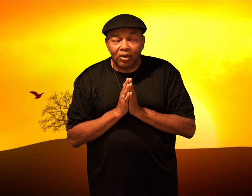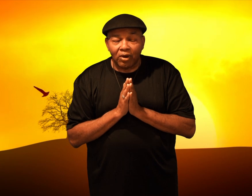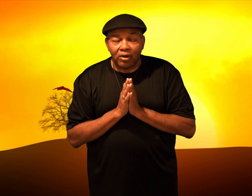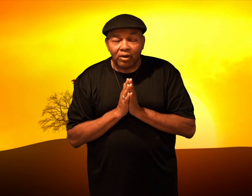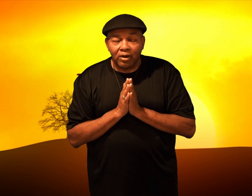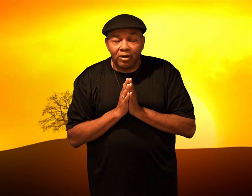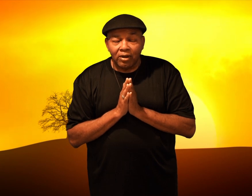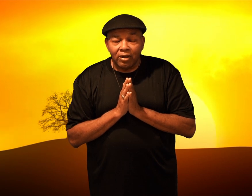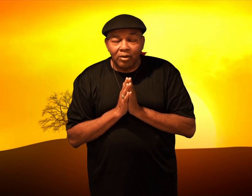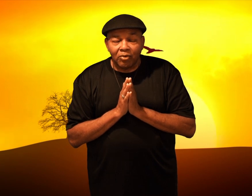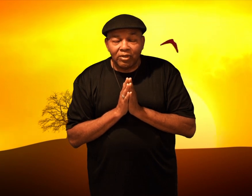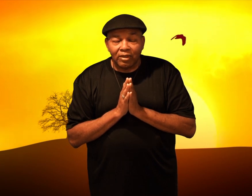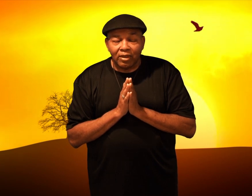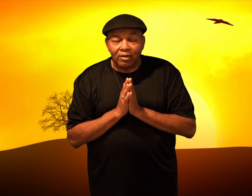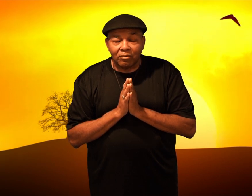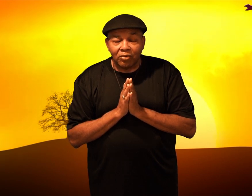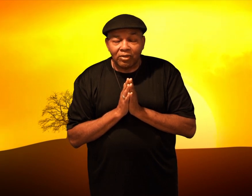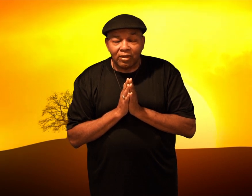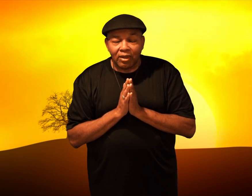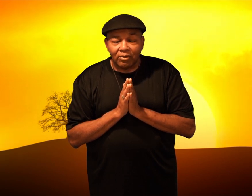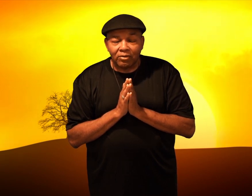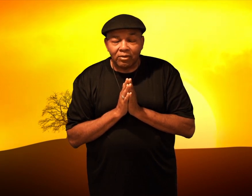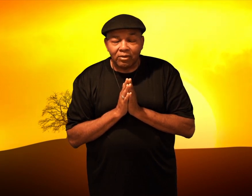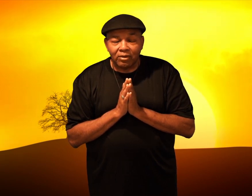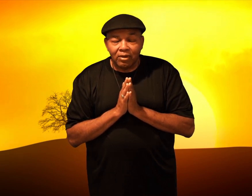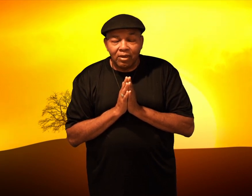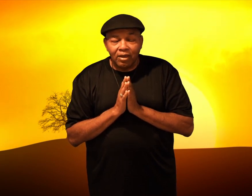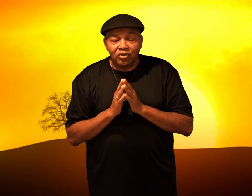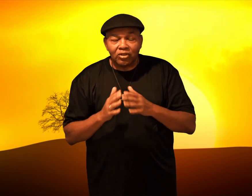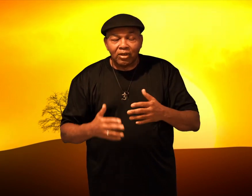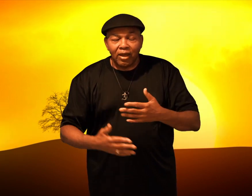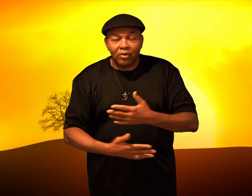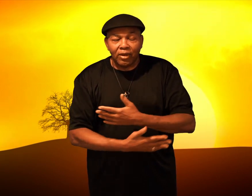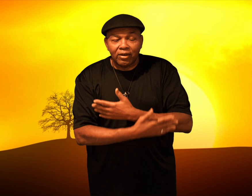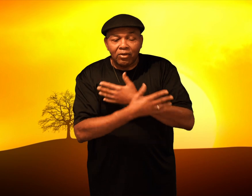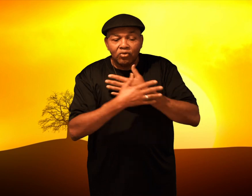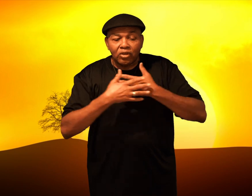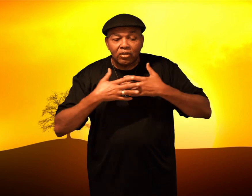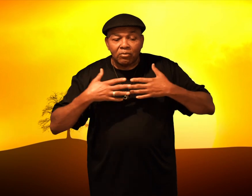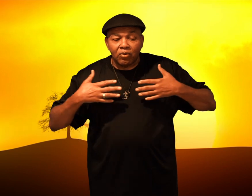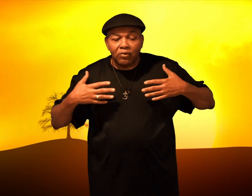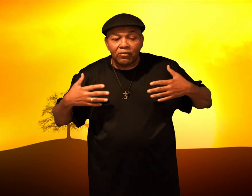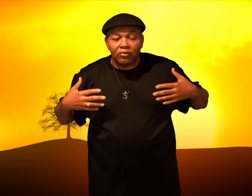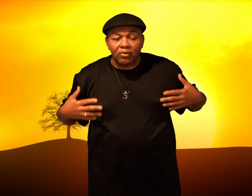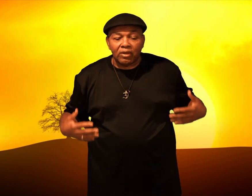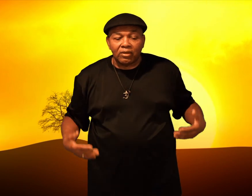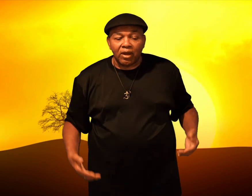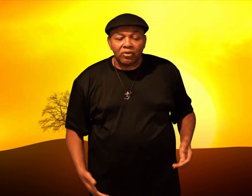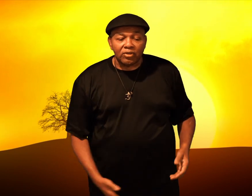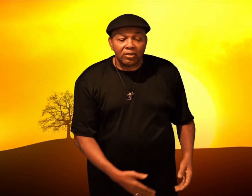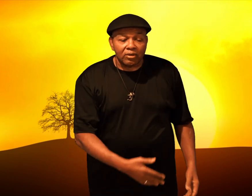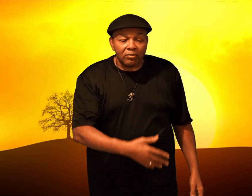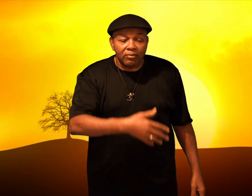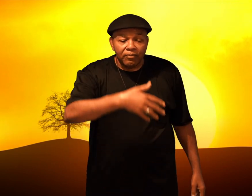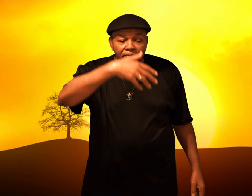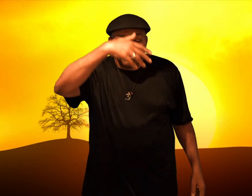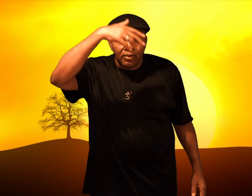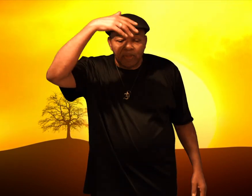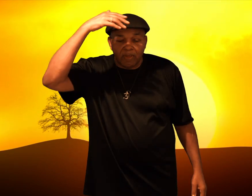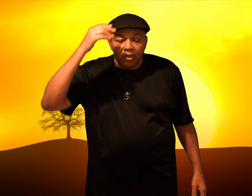are. Breathing in and breathing out, and just allow that energy to move through the entire system.